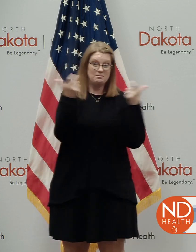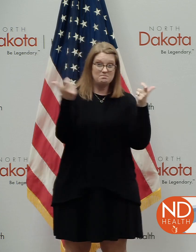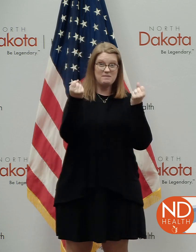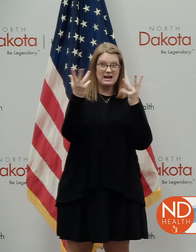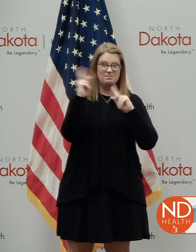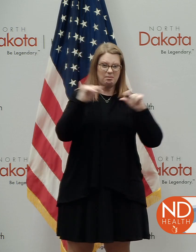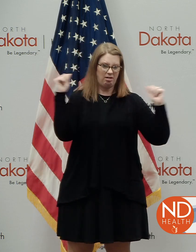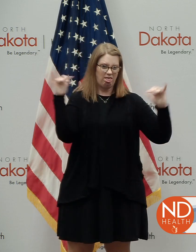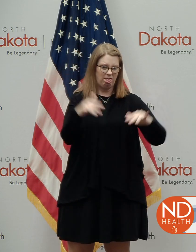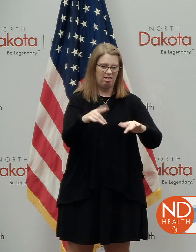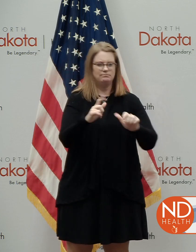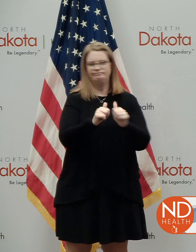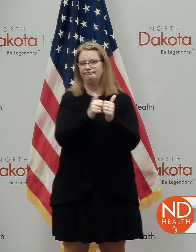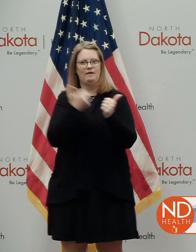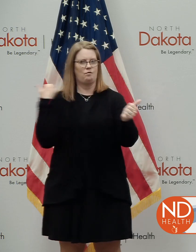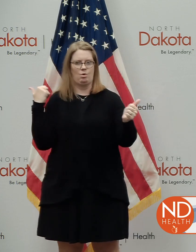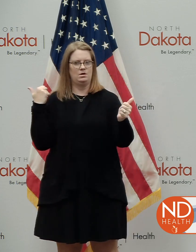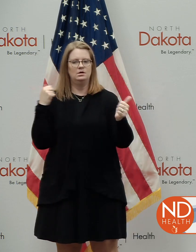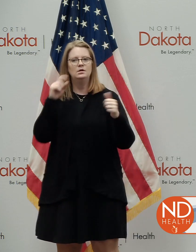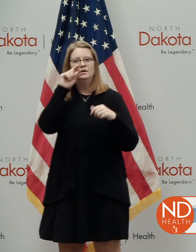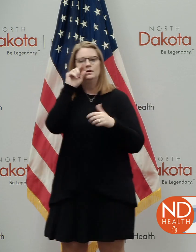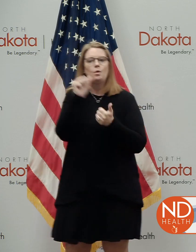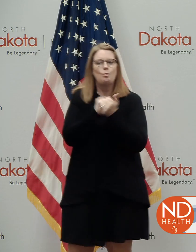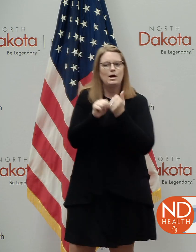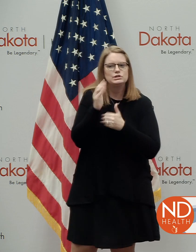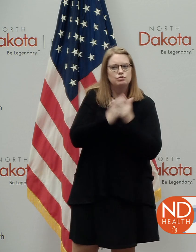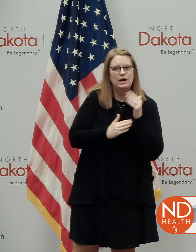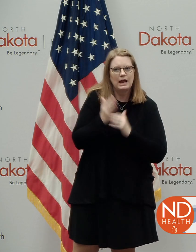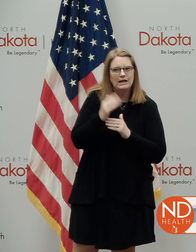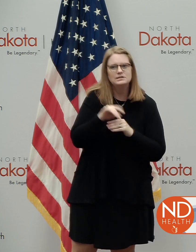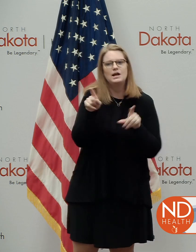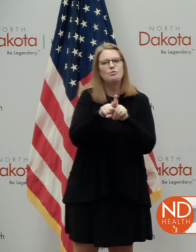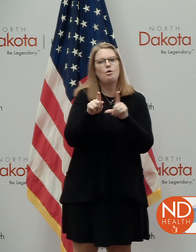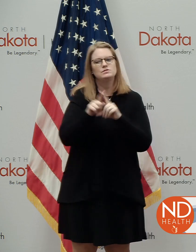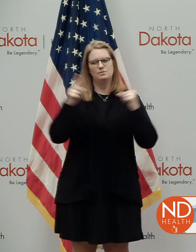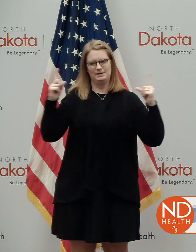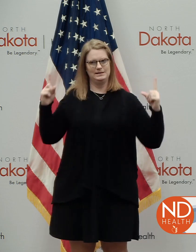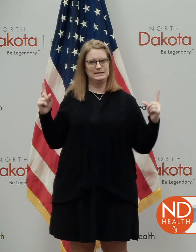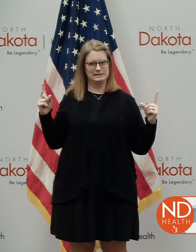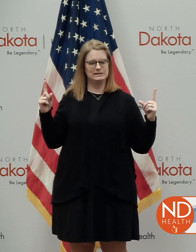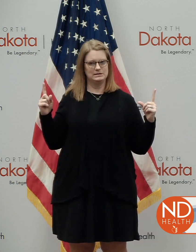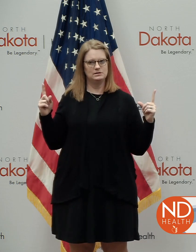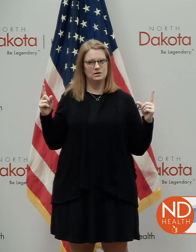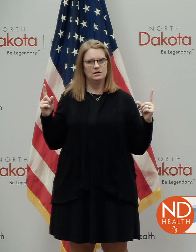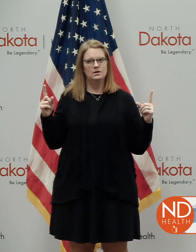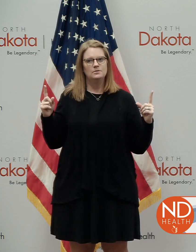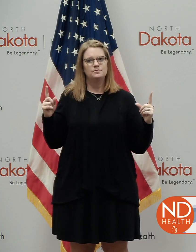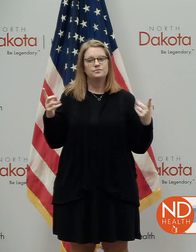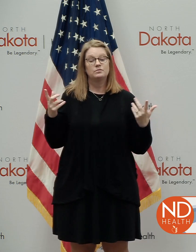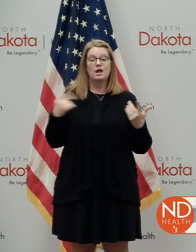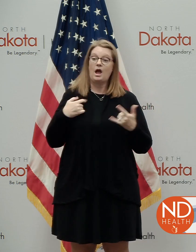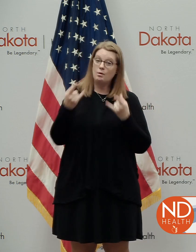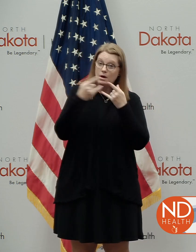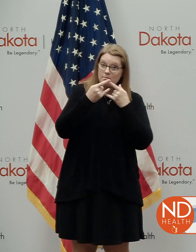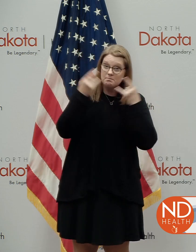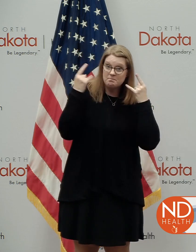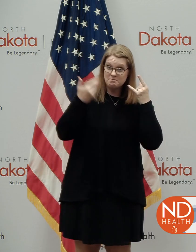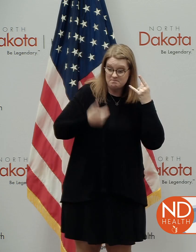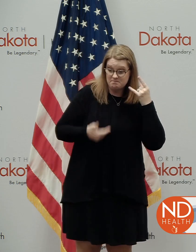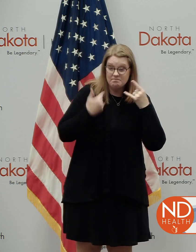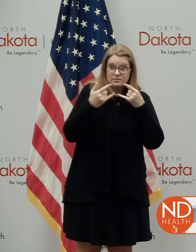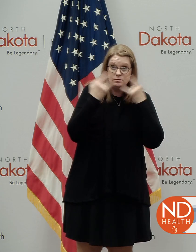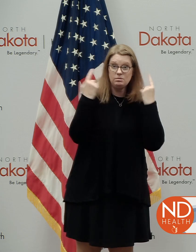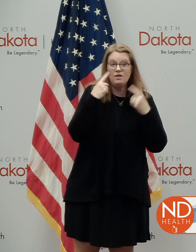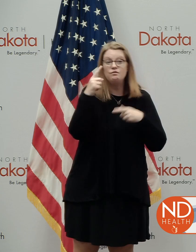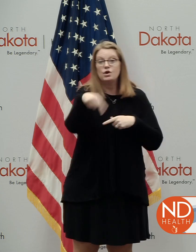gatherings, wash your hands, and if you are around other people, to be physically distanced from one another. I wear my mask not only for all